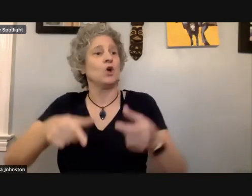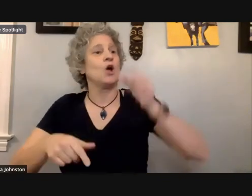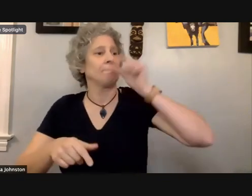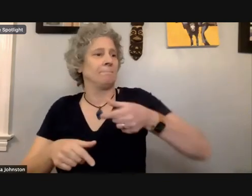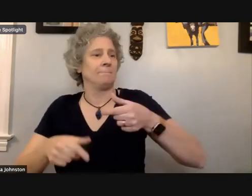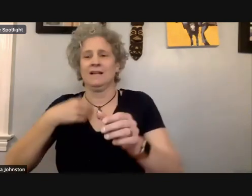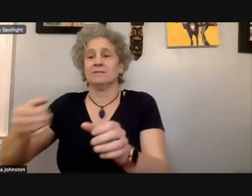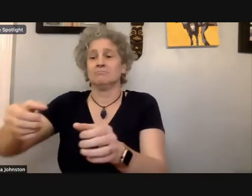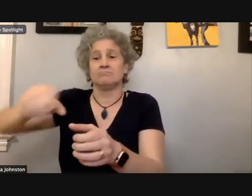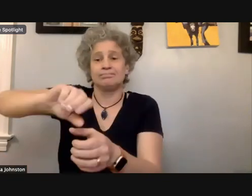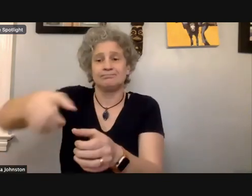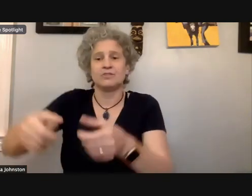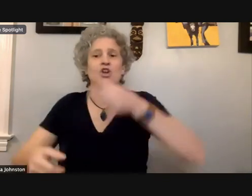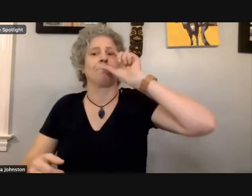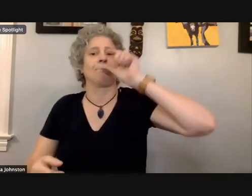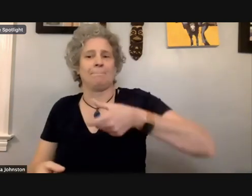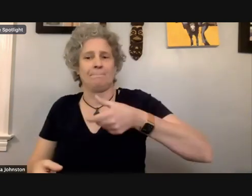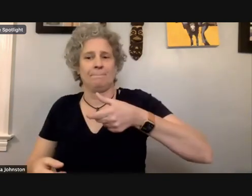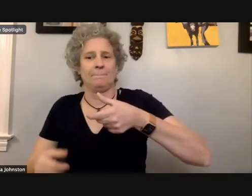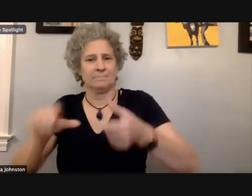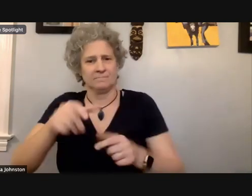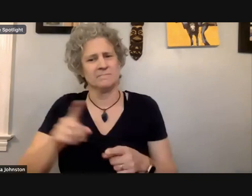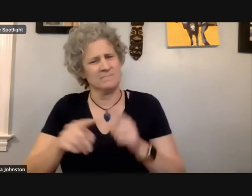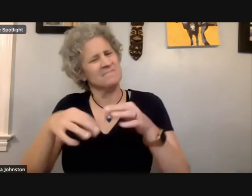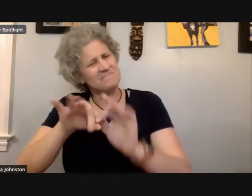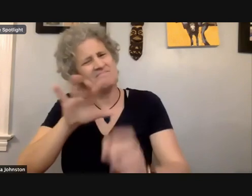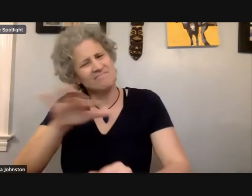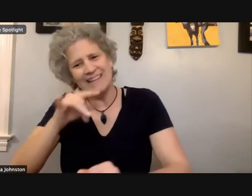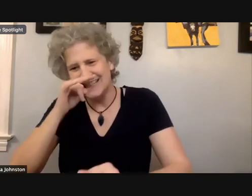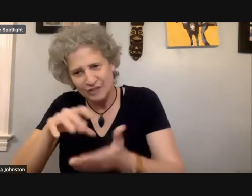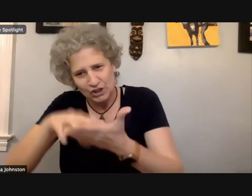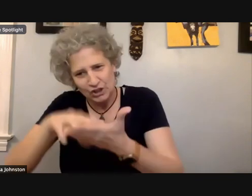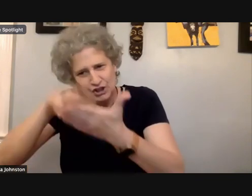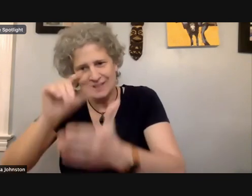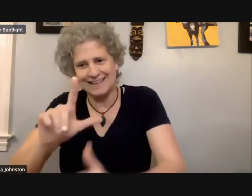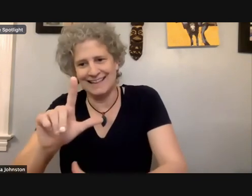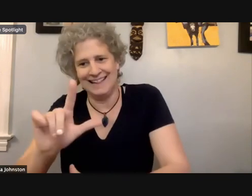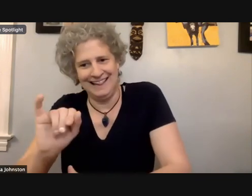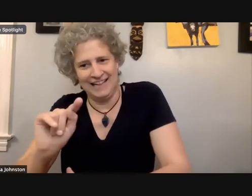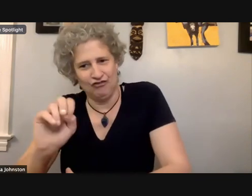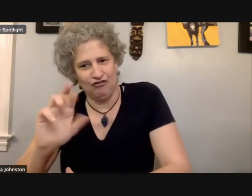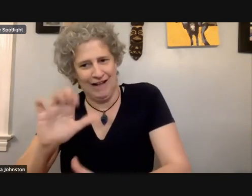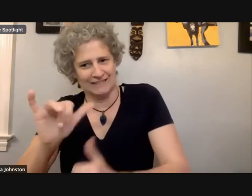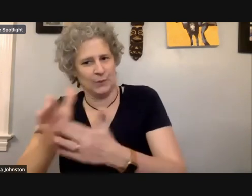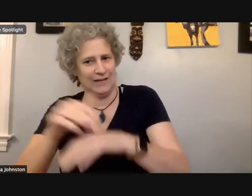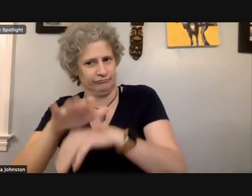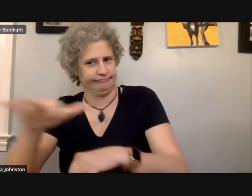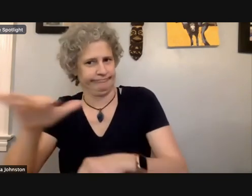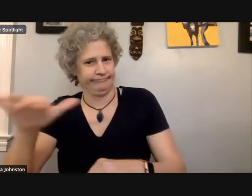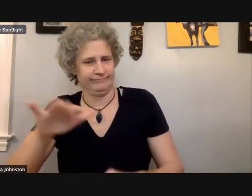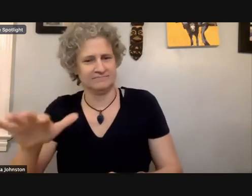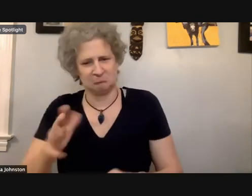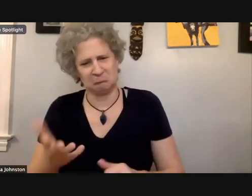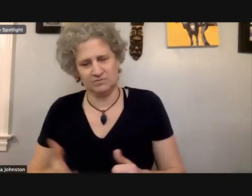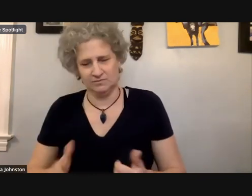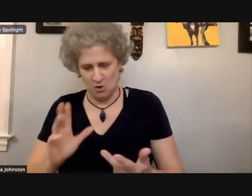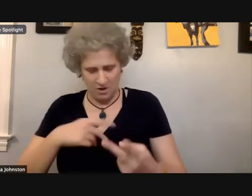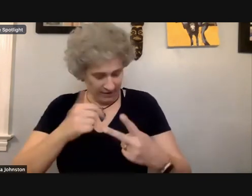might spell cough syrup now that I think about it, but then I'll typically use the classifier of, using that little measuring cup. Kids need to learn, they